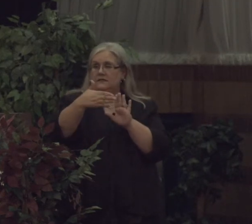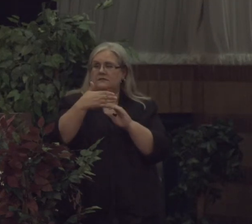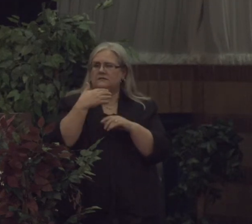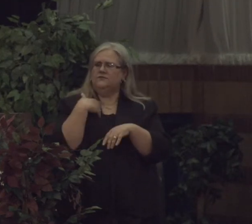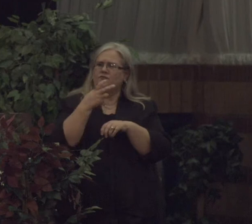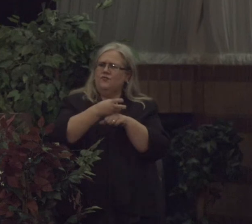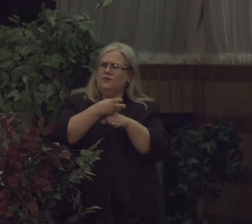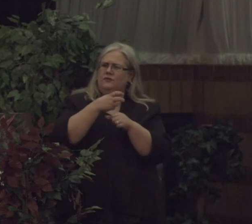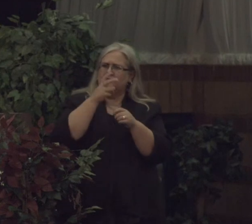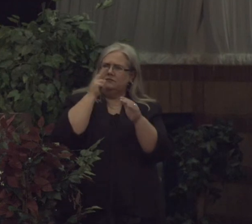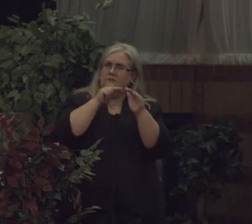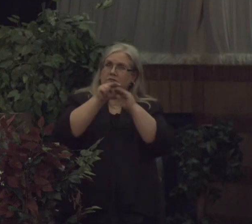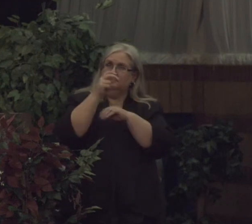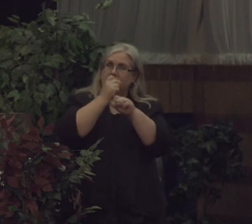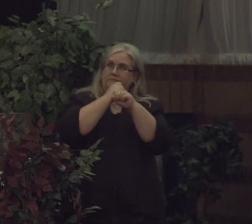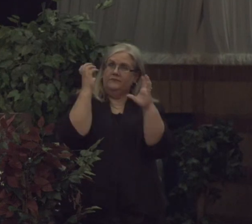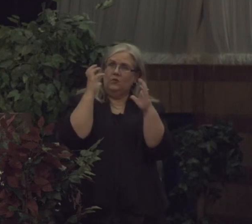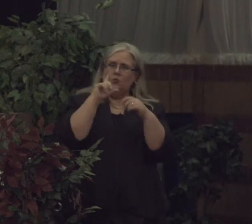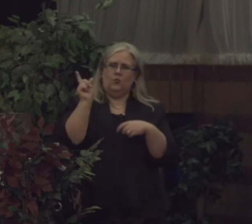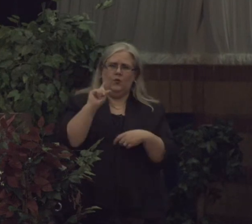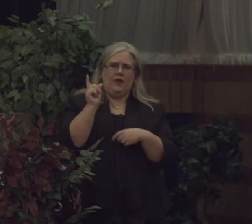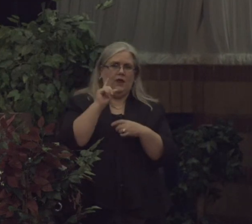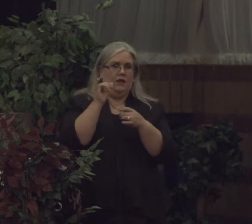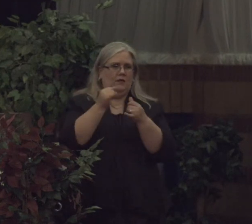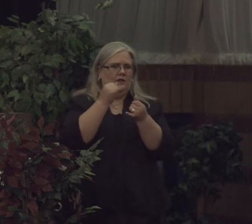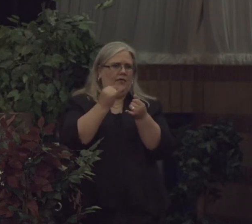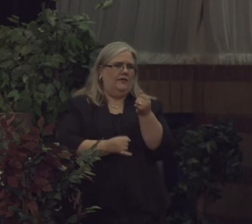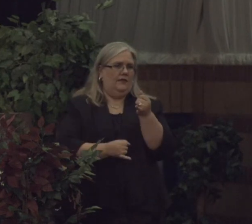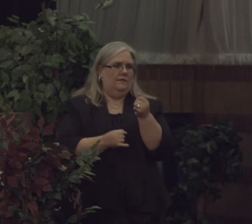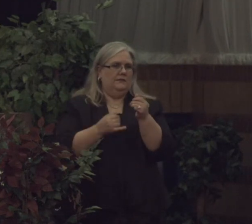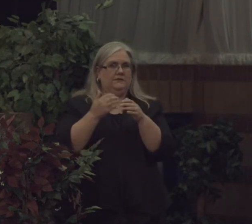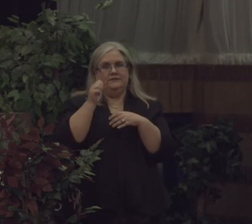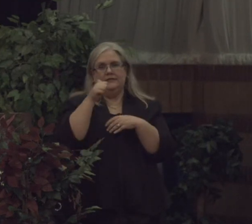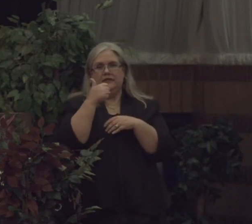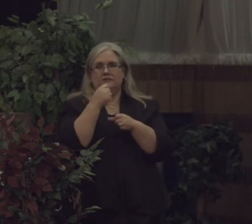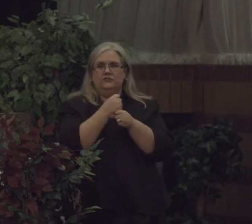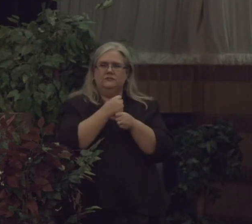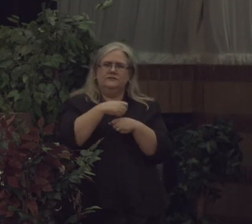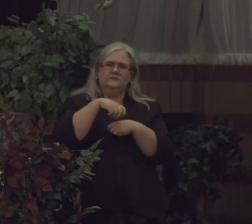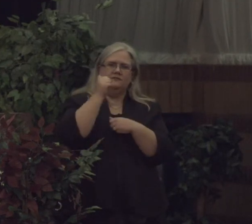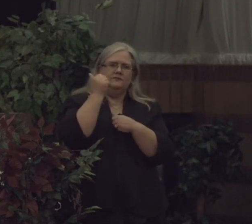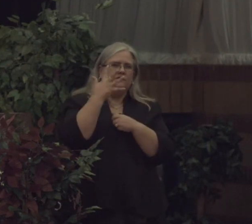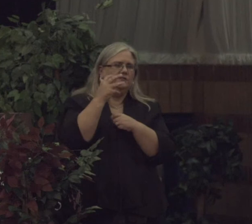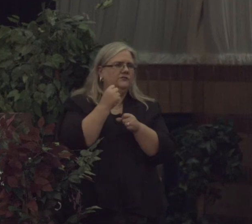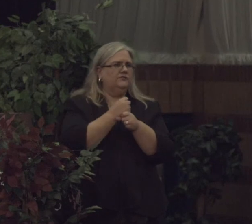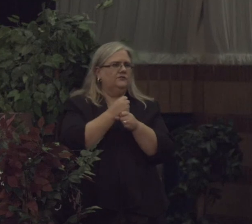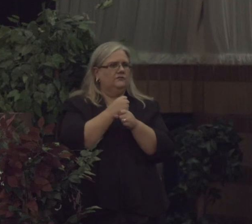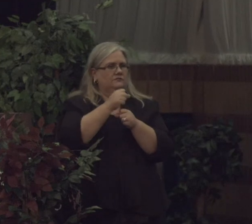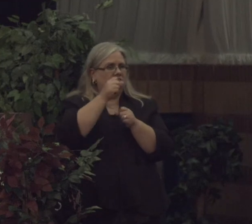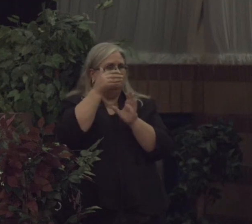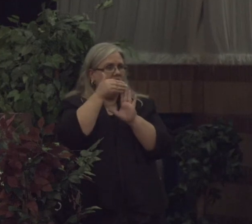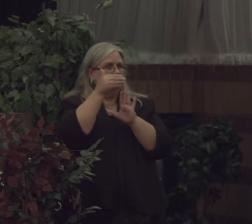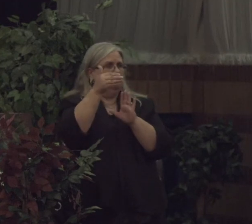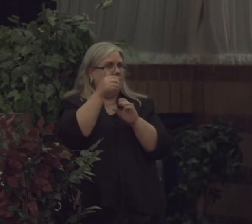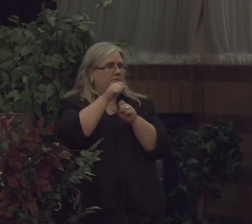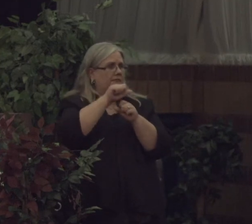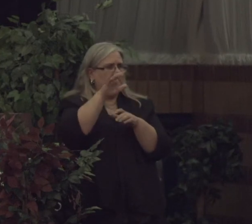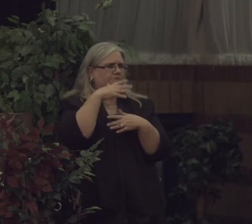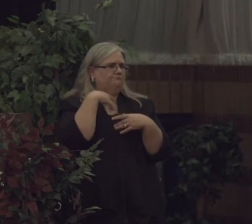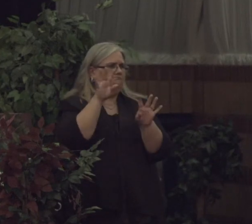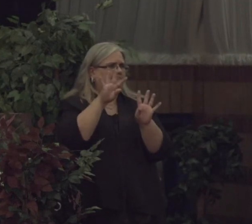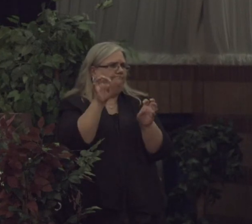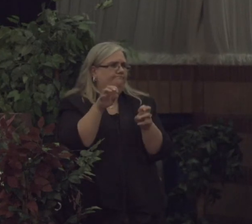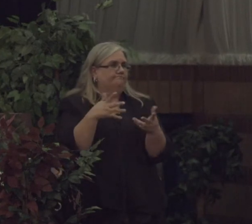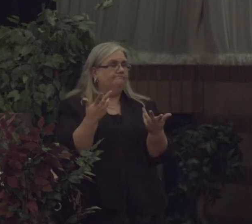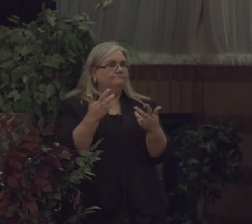hard to tell where we'll end up in 10 to 15 years. I don't know what my future holds, what other mountains I'll be asked to face. There's so much life to live